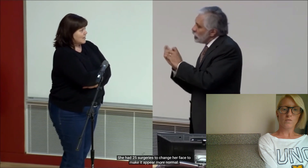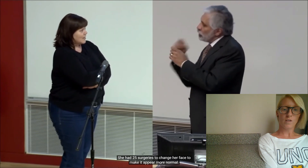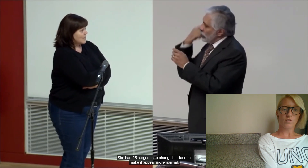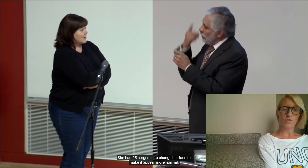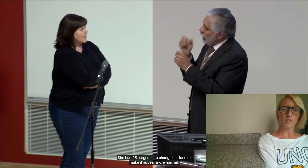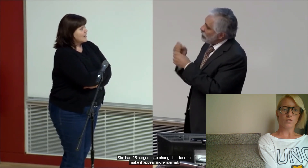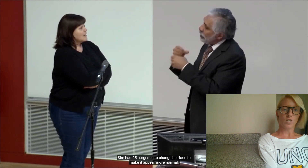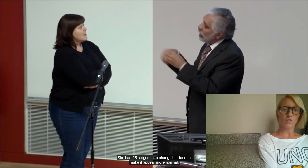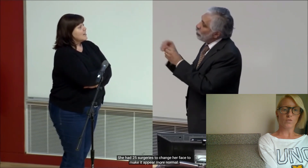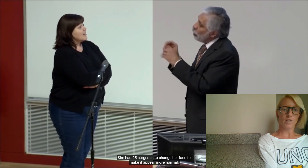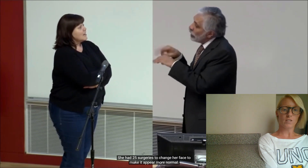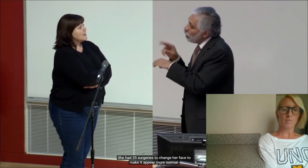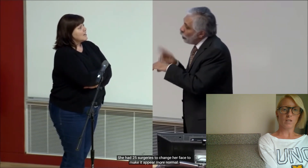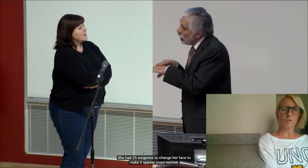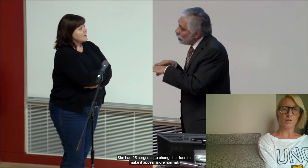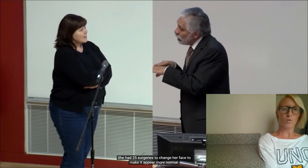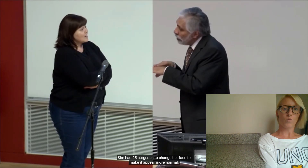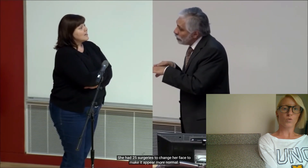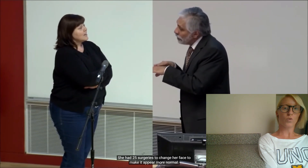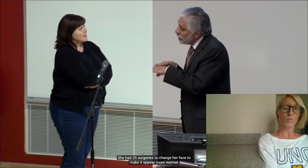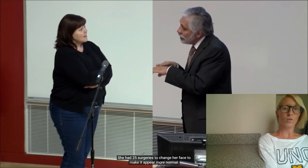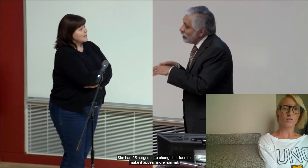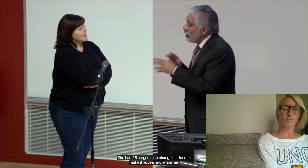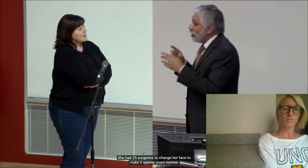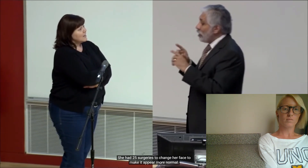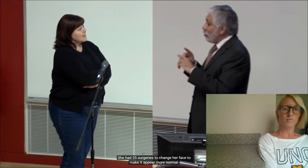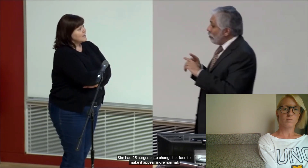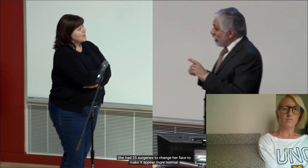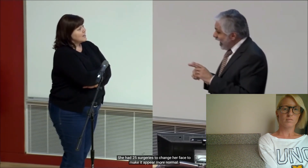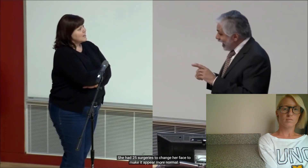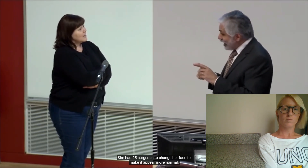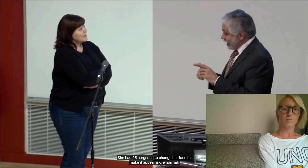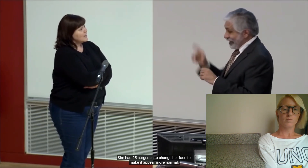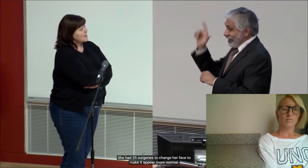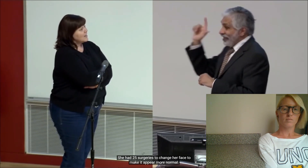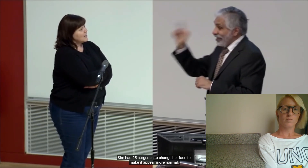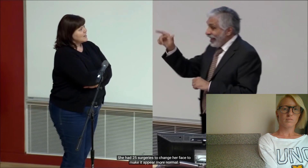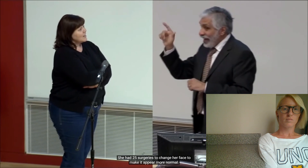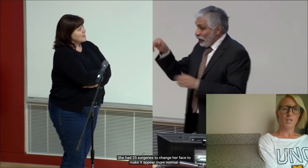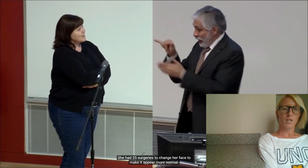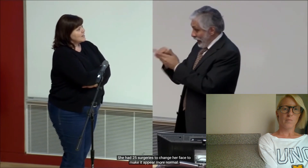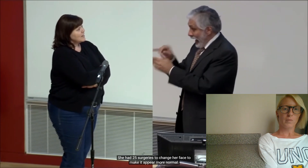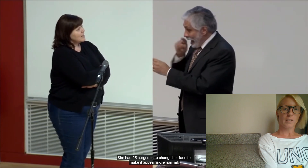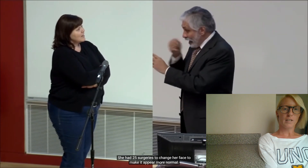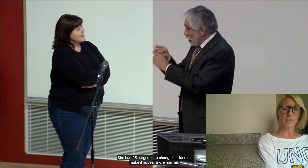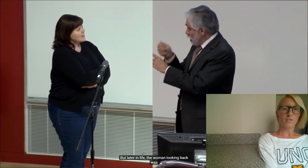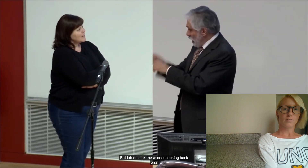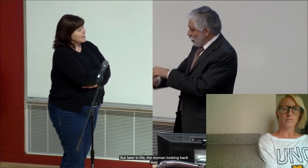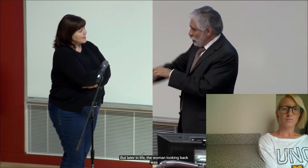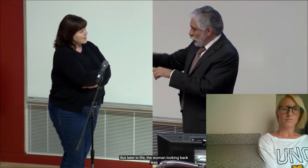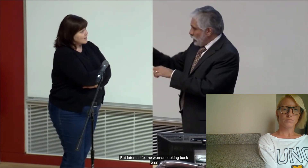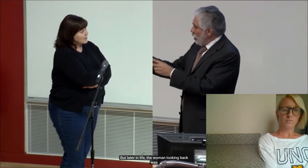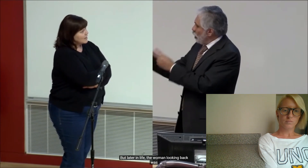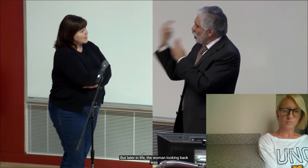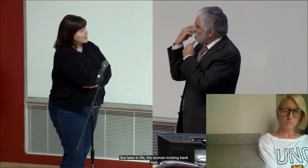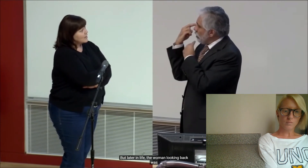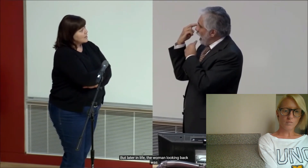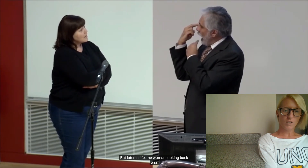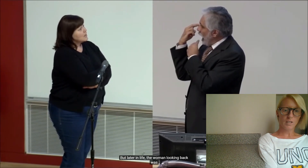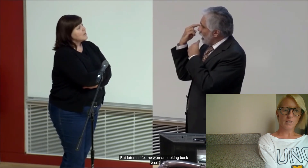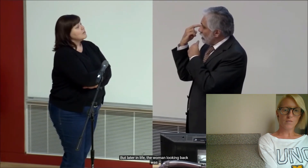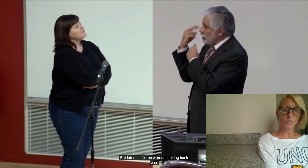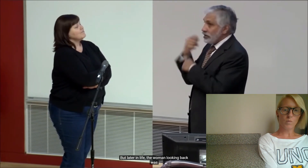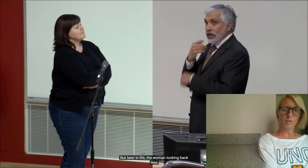had 25 surgeries surgeries to change her face. to make it change her appear more face to normal. make it appear more normal. But But later in life,